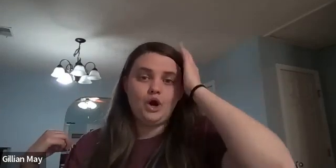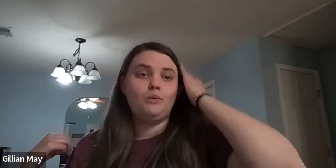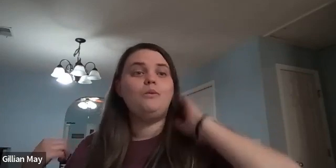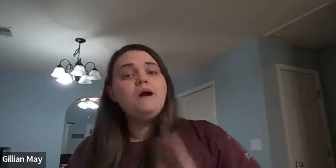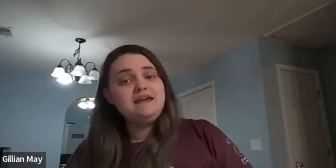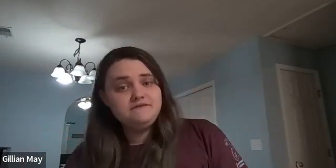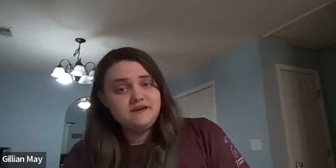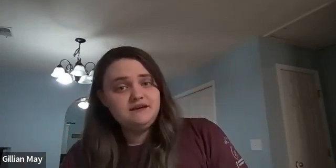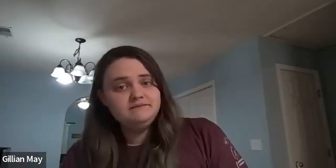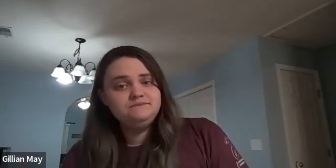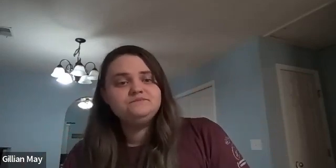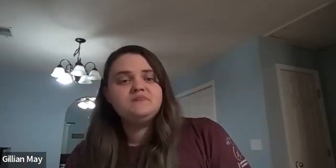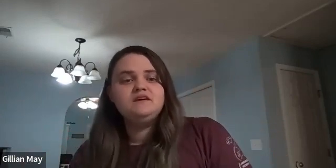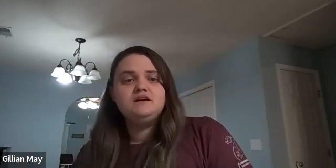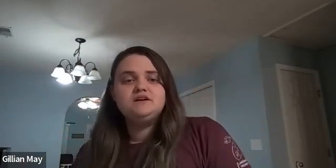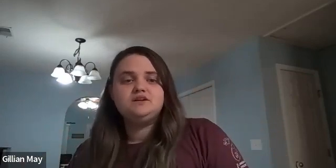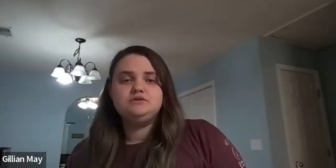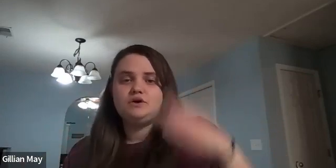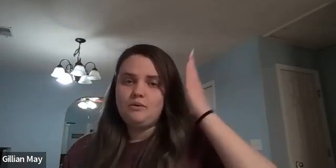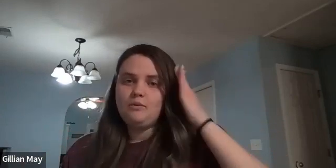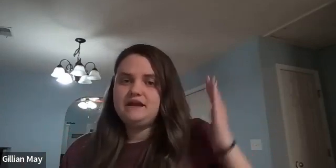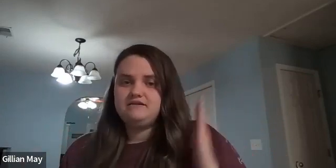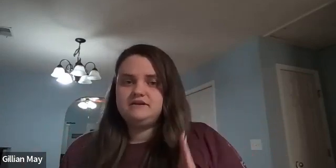For wavy, you go wavy.